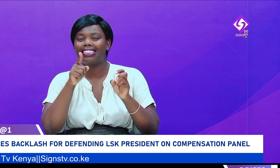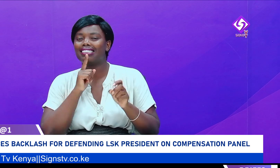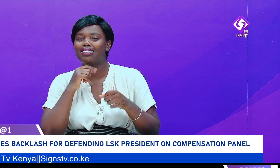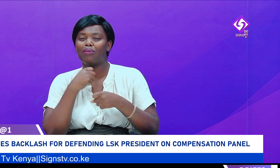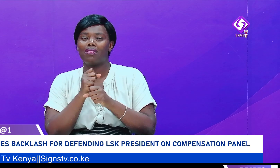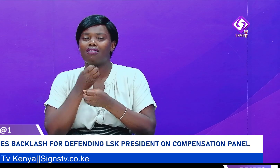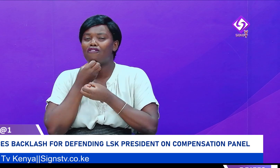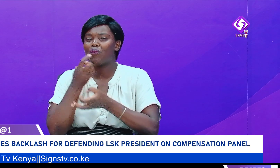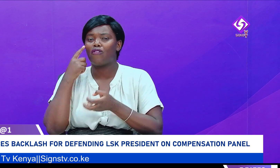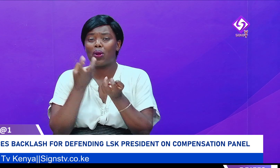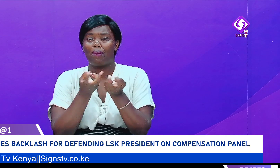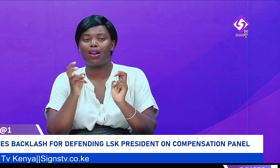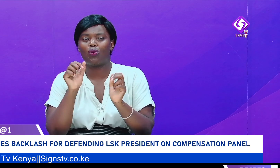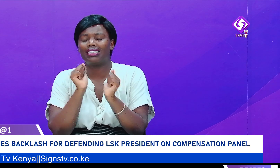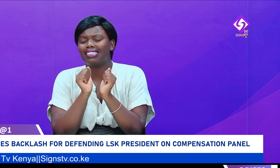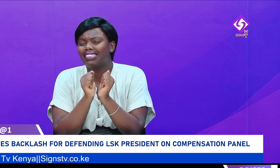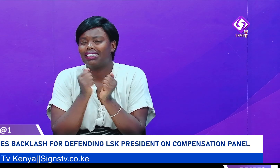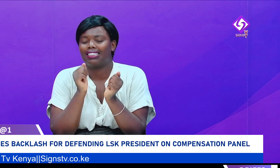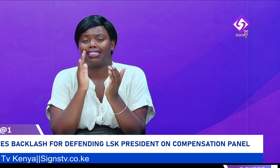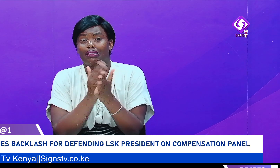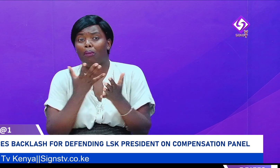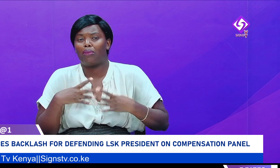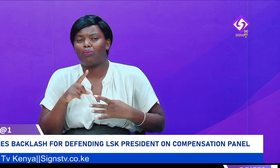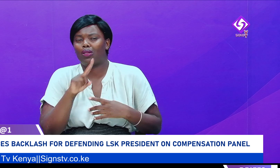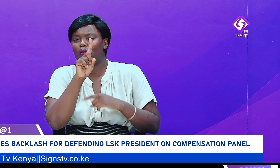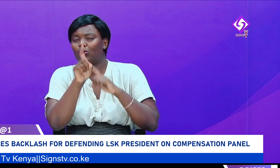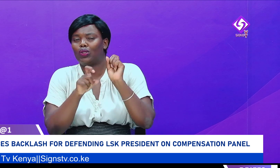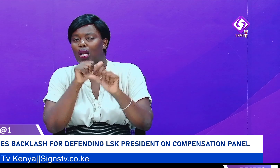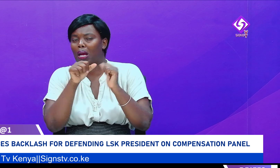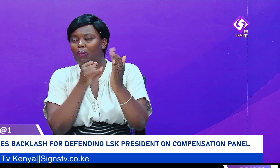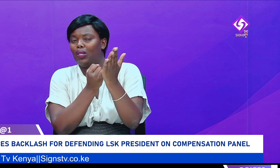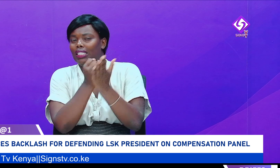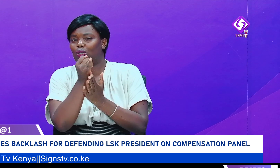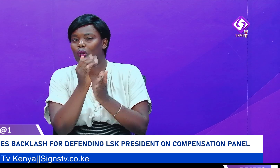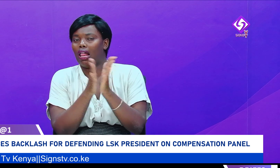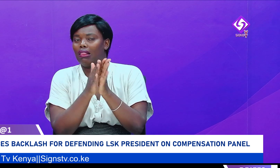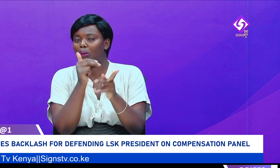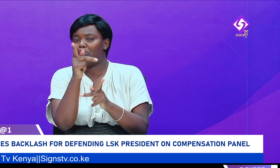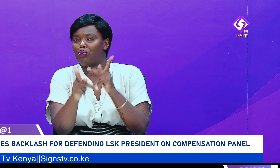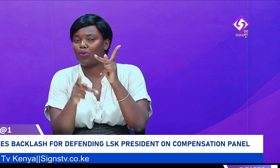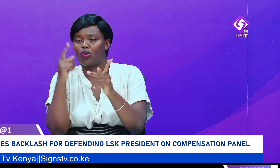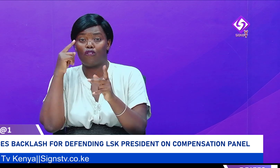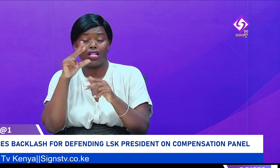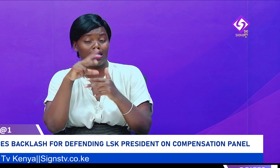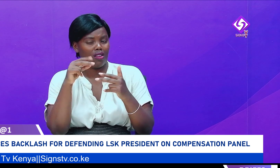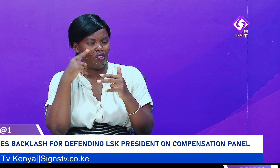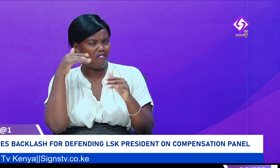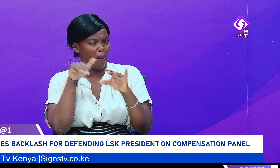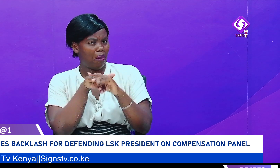controversy stems from the formation of the panel, with some questioning the integrity of the